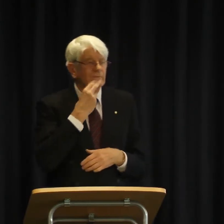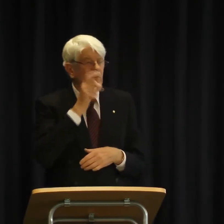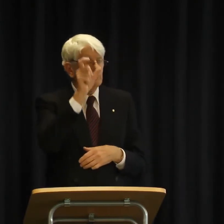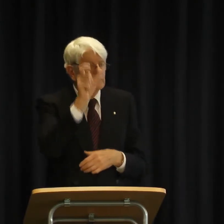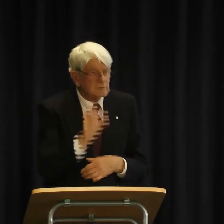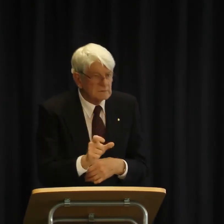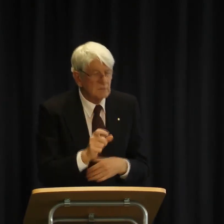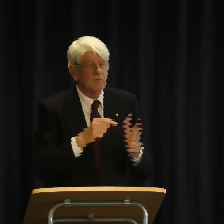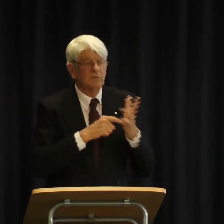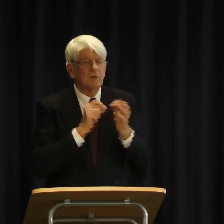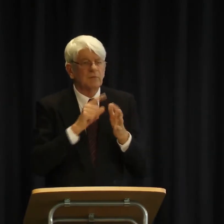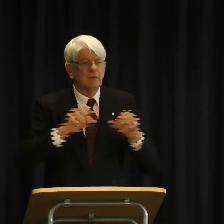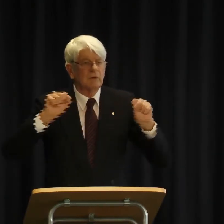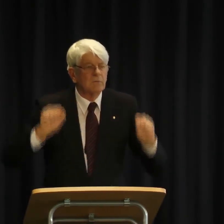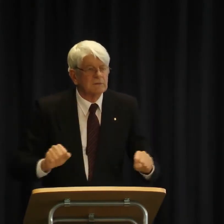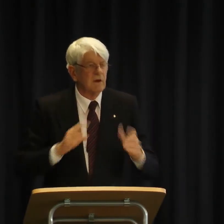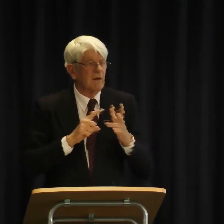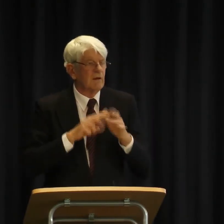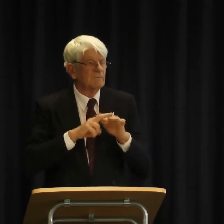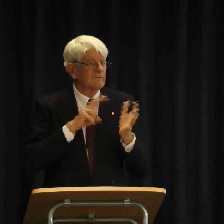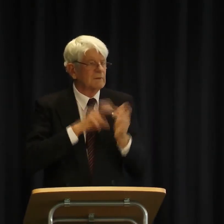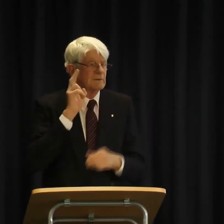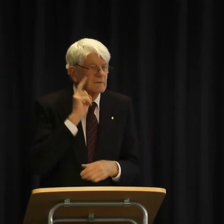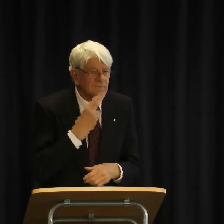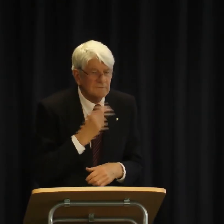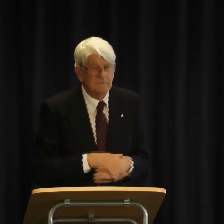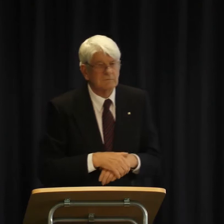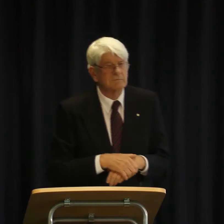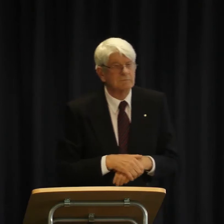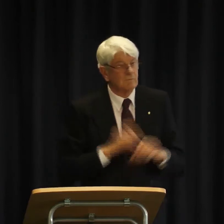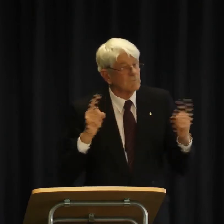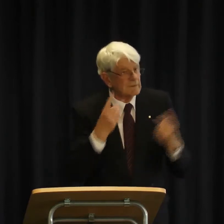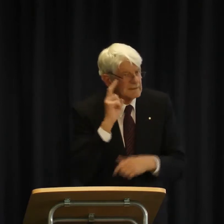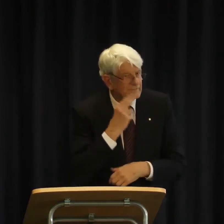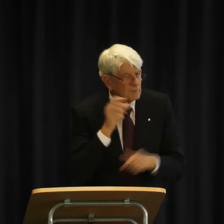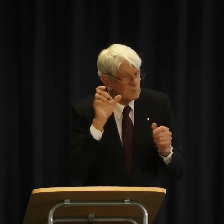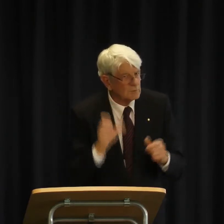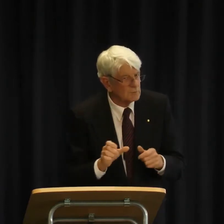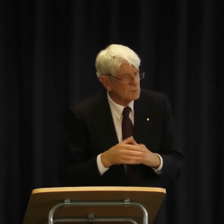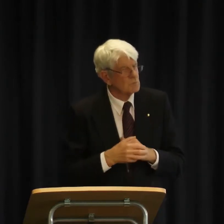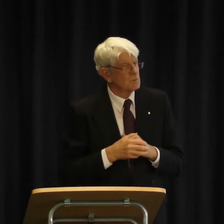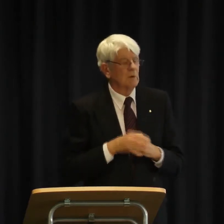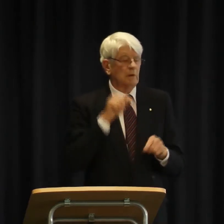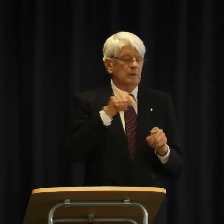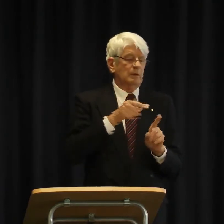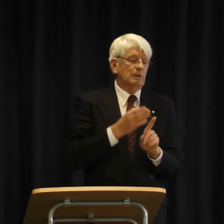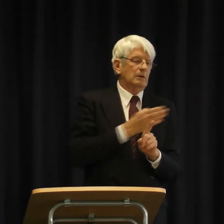John was the first deaf person to be president of VicDeaf, the first deaf person in its